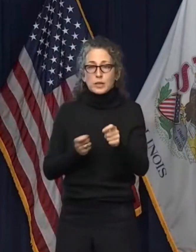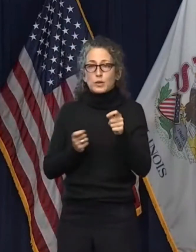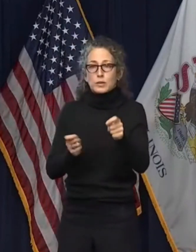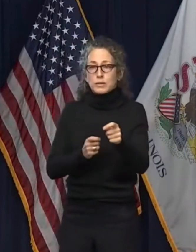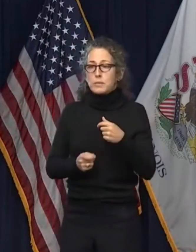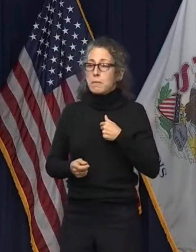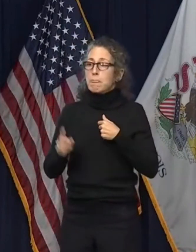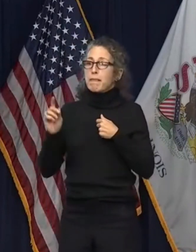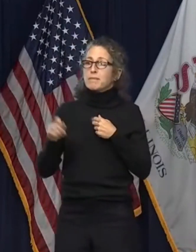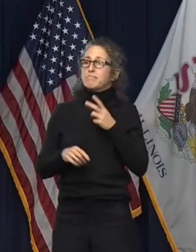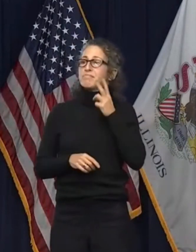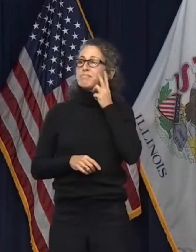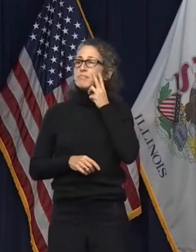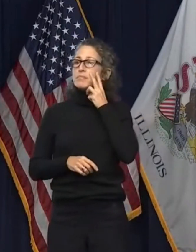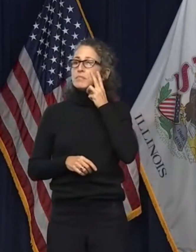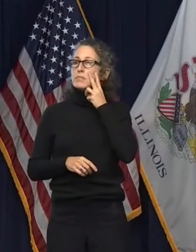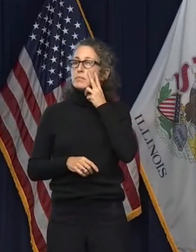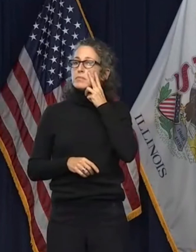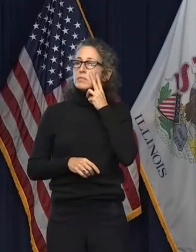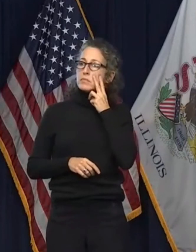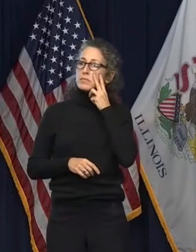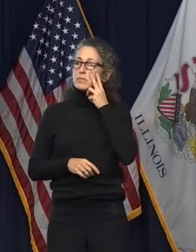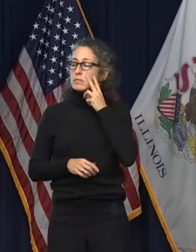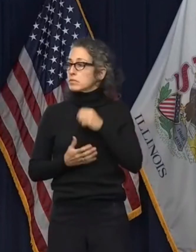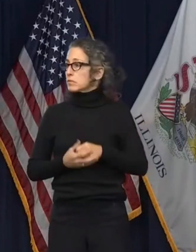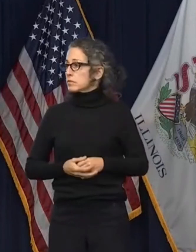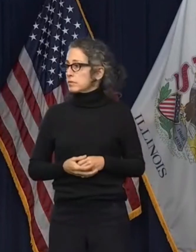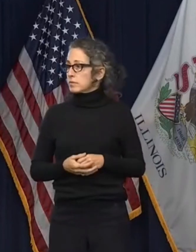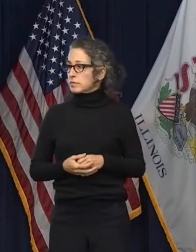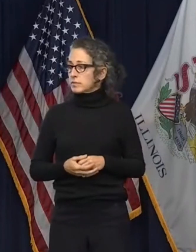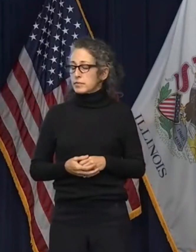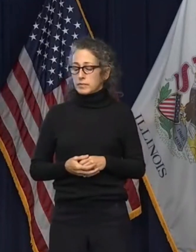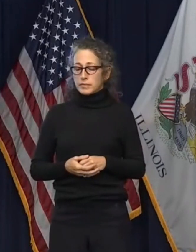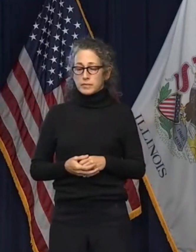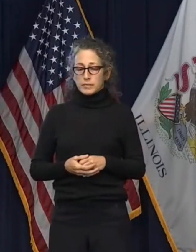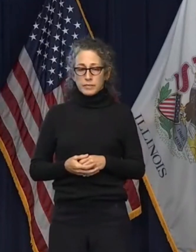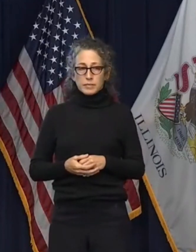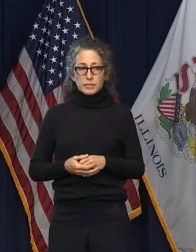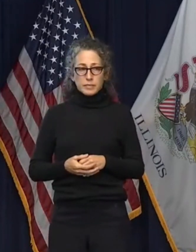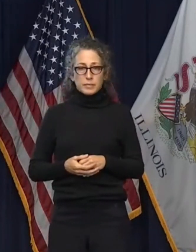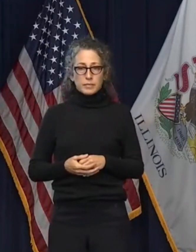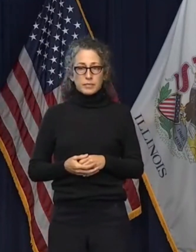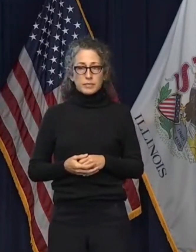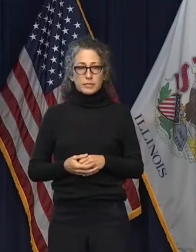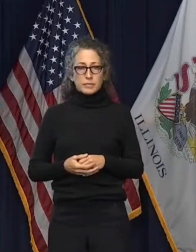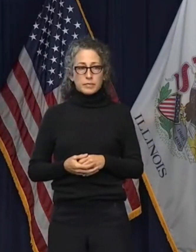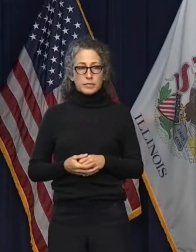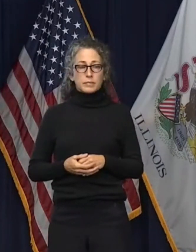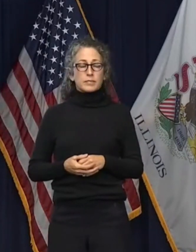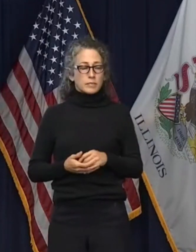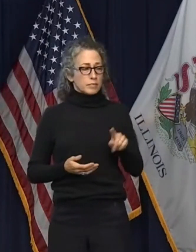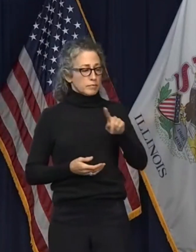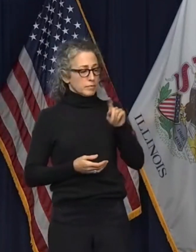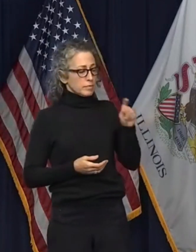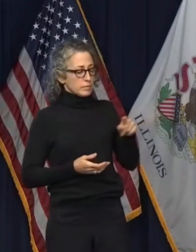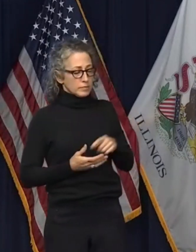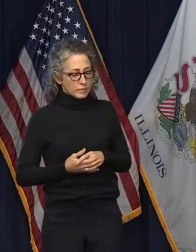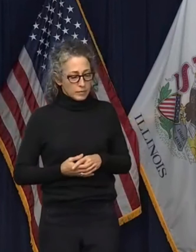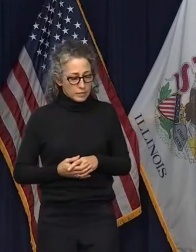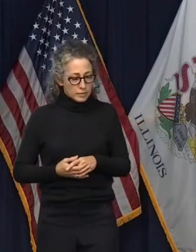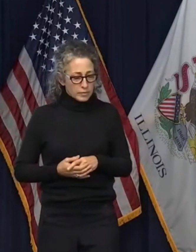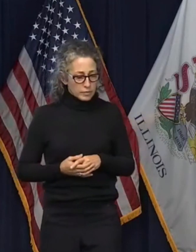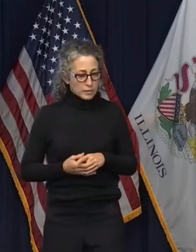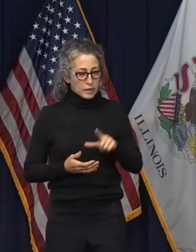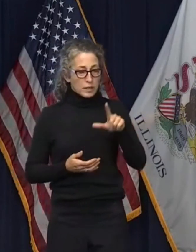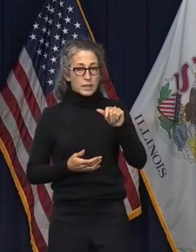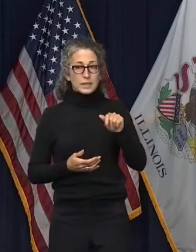I'll believe it when I see it when they arrive. Hannah Mizell at NPR Illinois. Governor, was the LaSalle